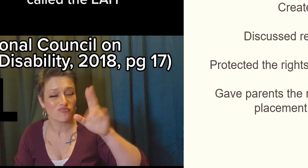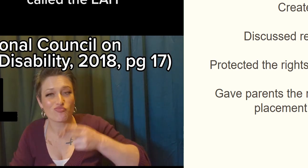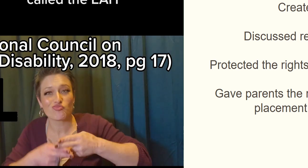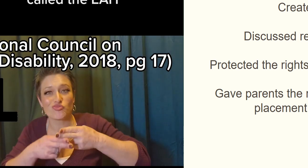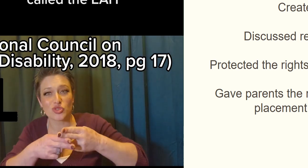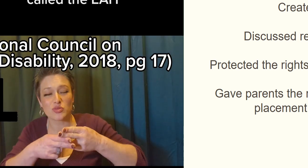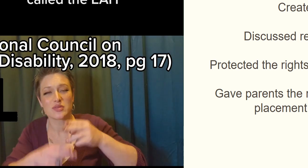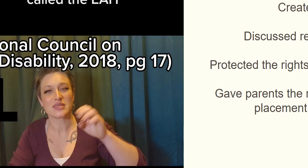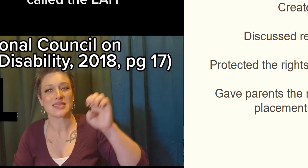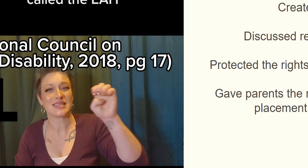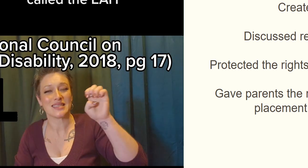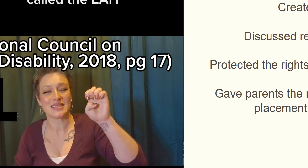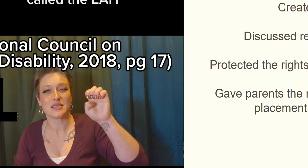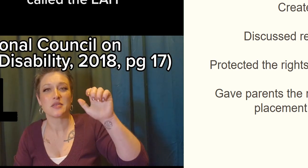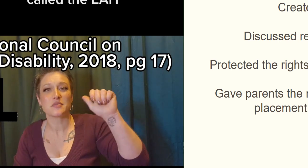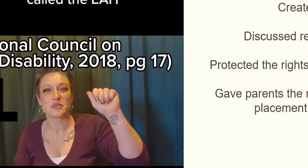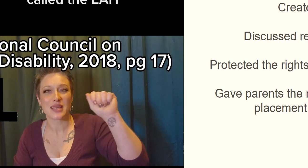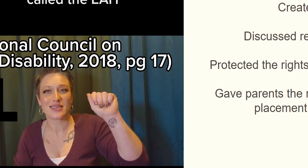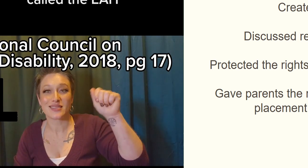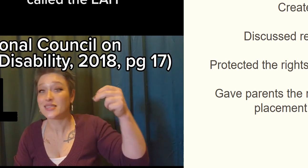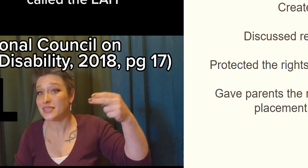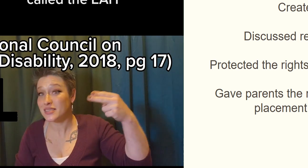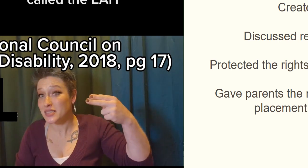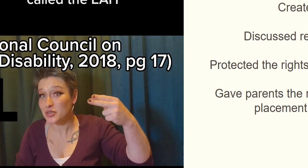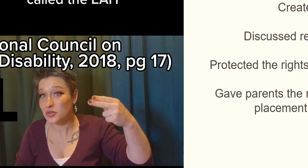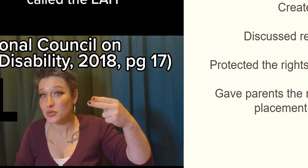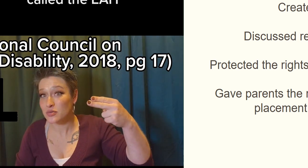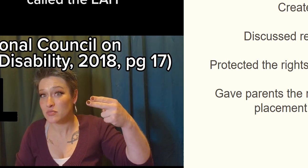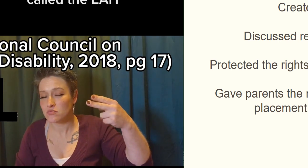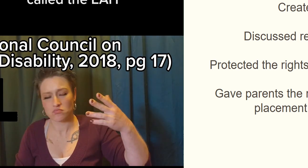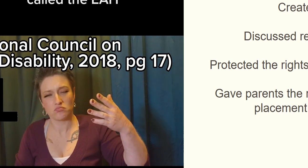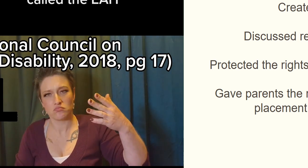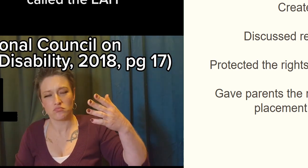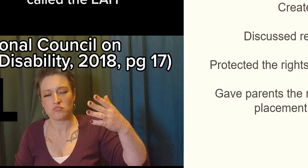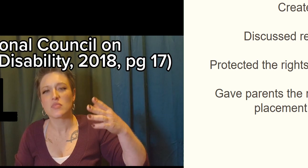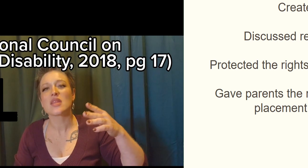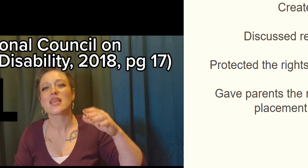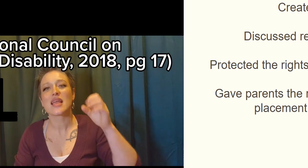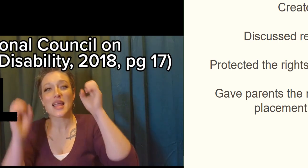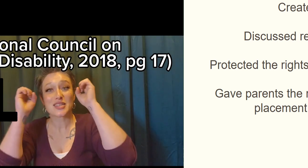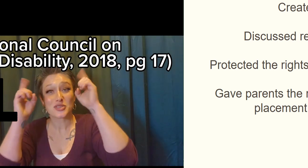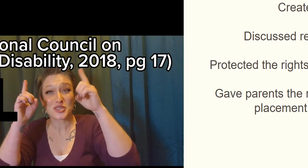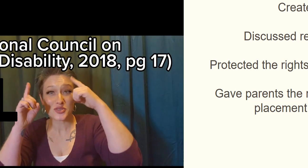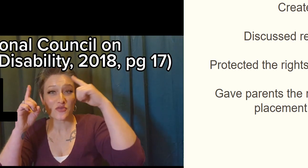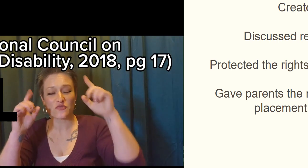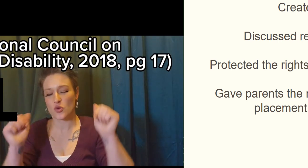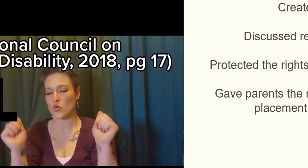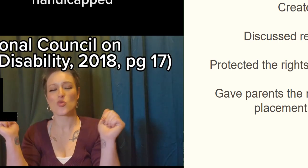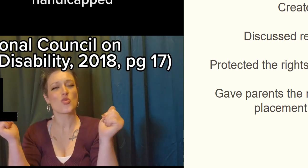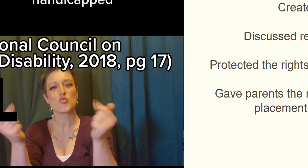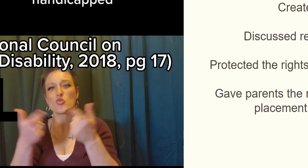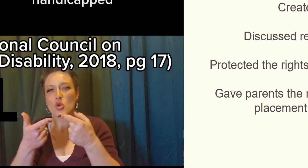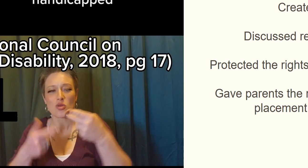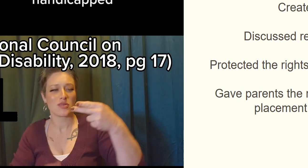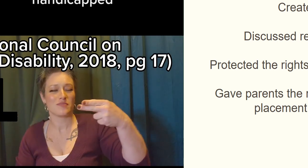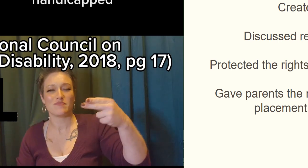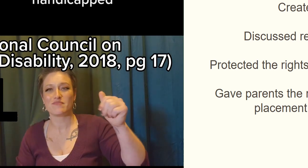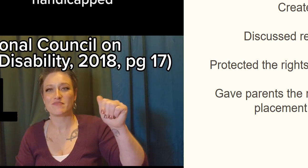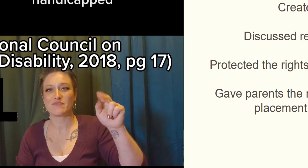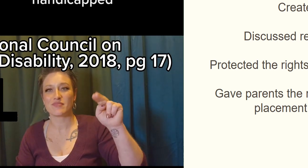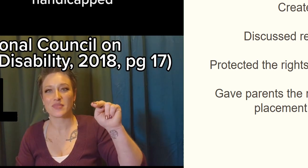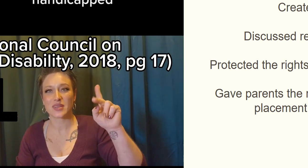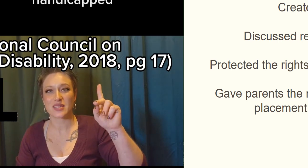passed in 1975, and it's called the EAH, the Education